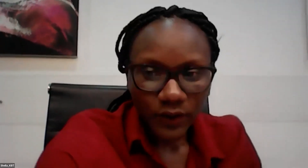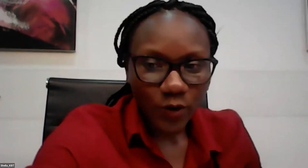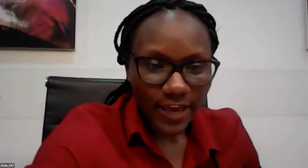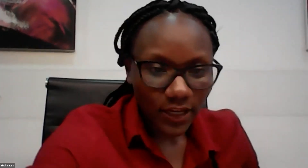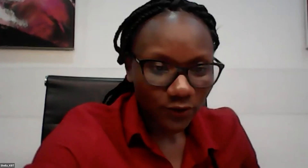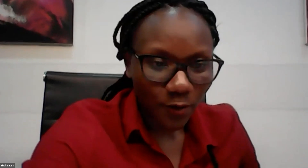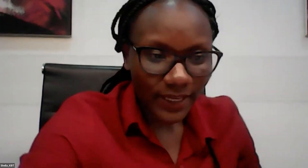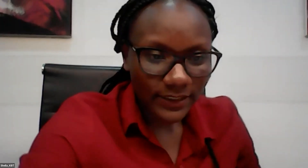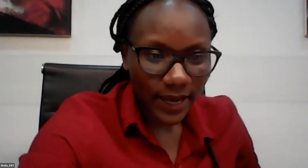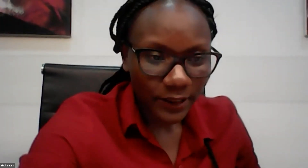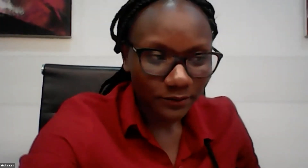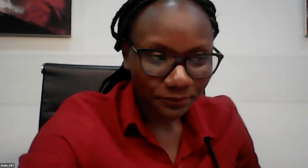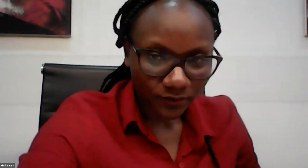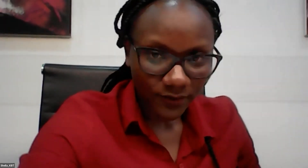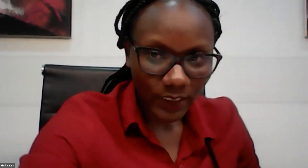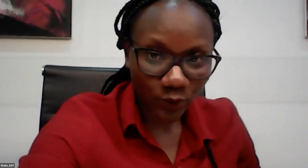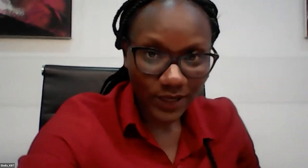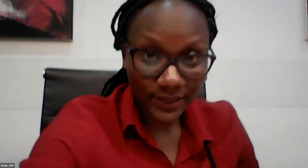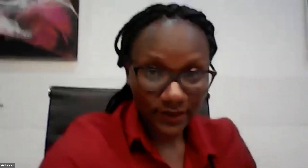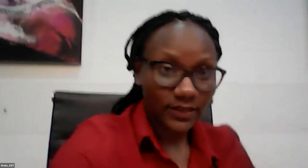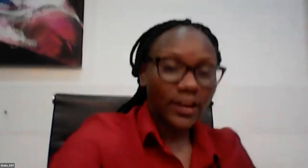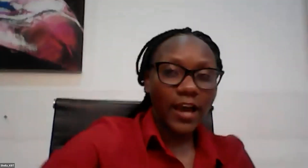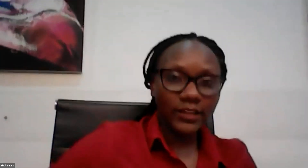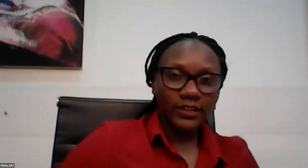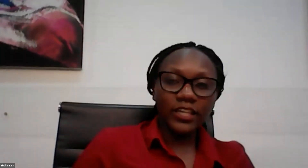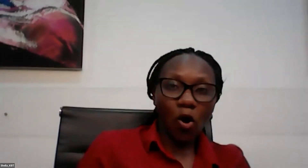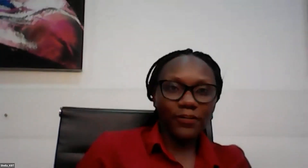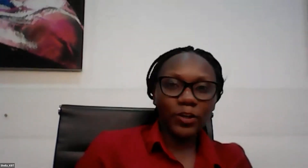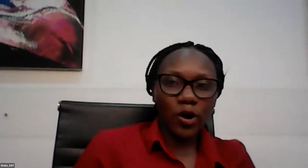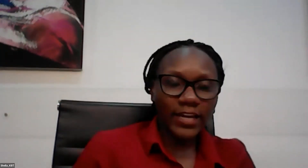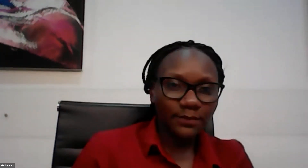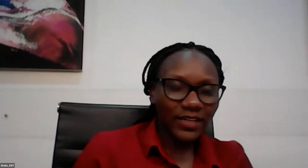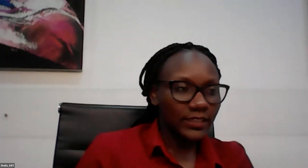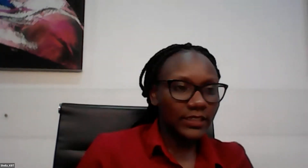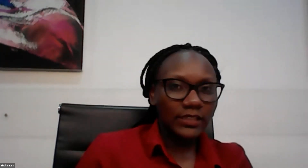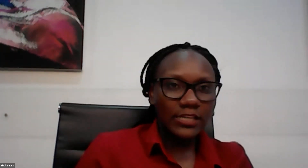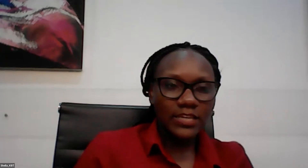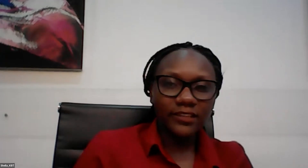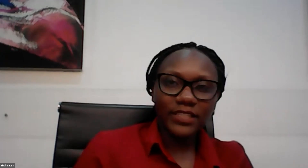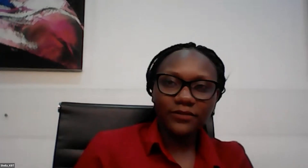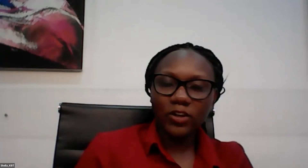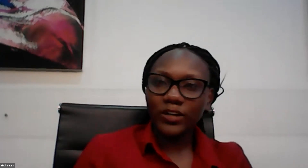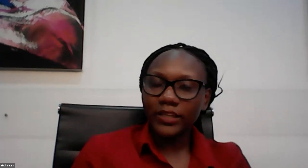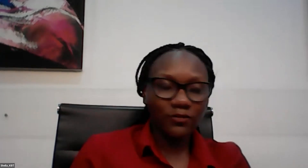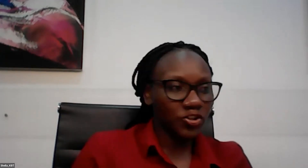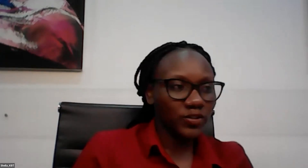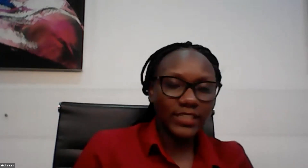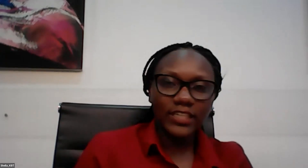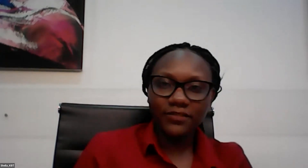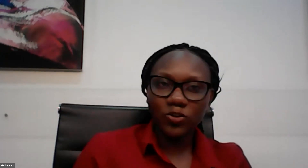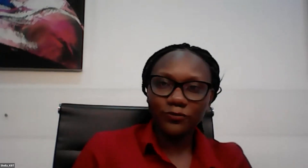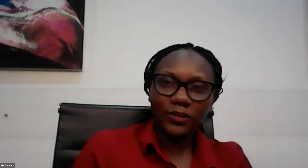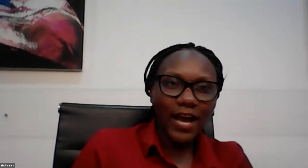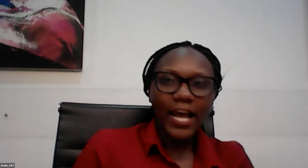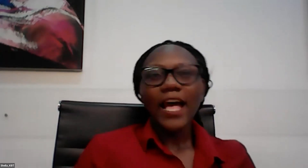judges, we thank you for making time to assess and offer your expertise in these specific innovations